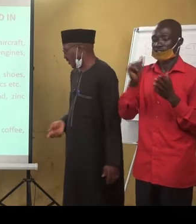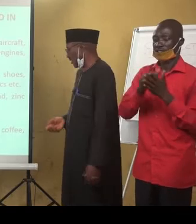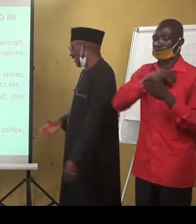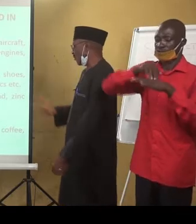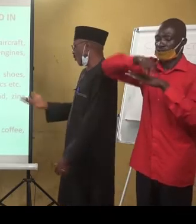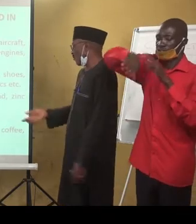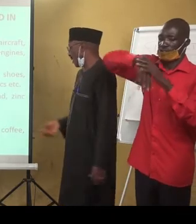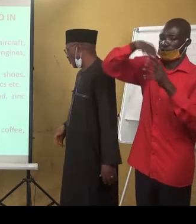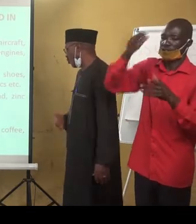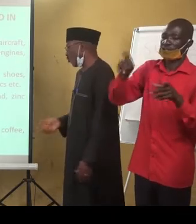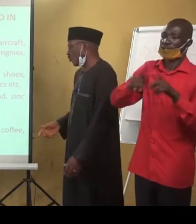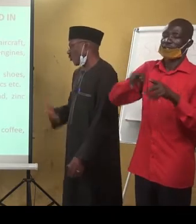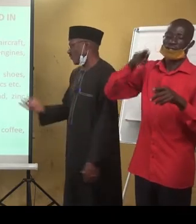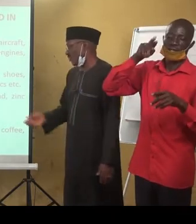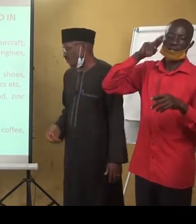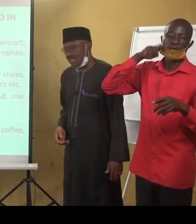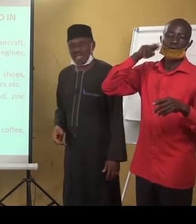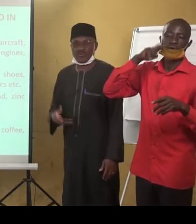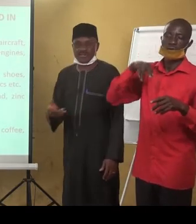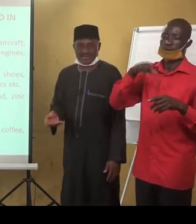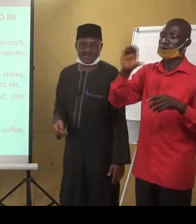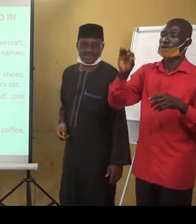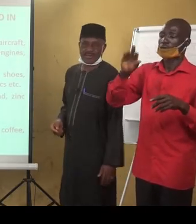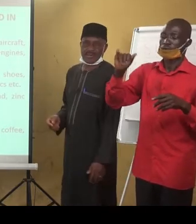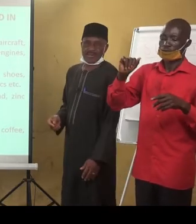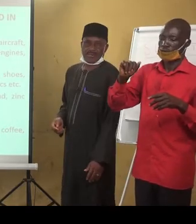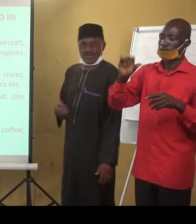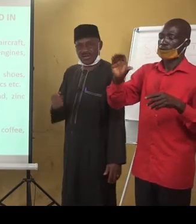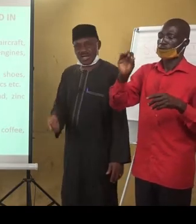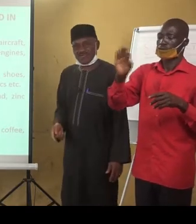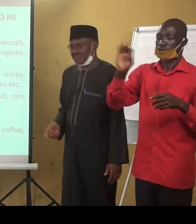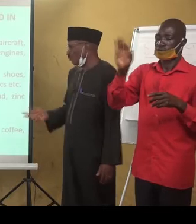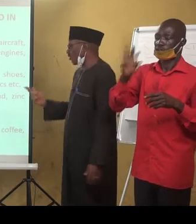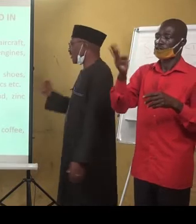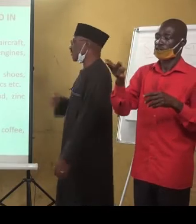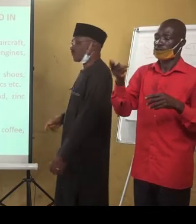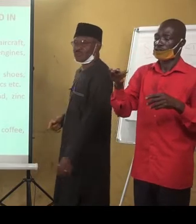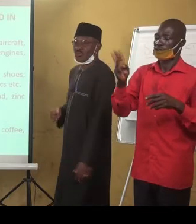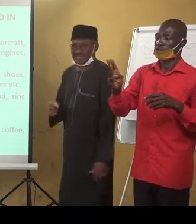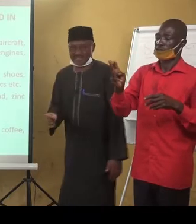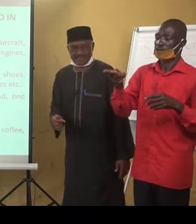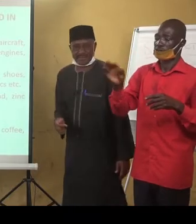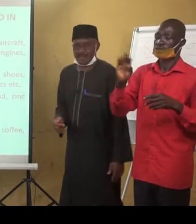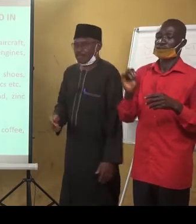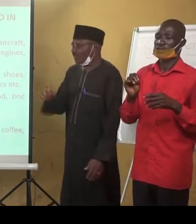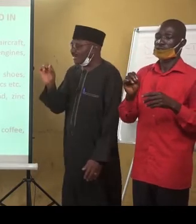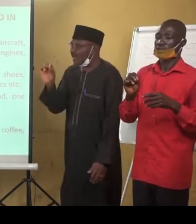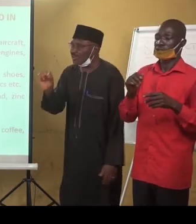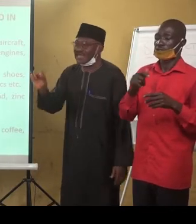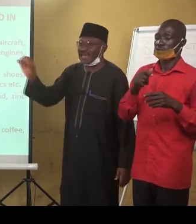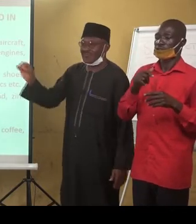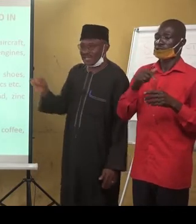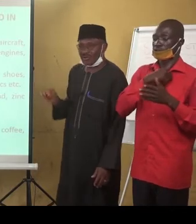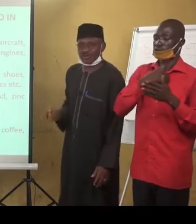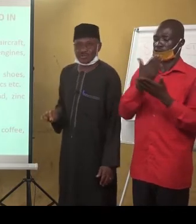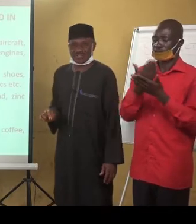export, like rubber, cocoa, coffee, and wheat. We don't export wheat, but there are